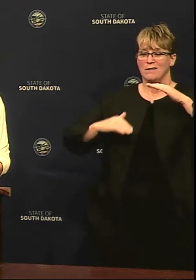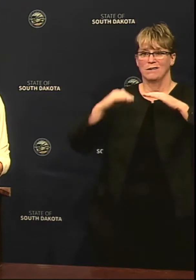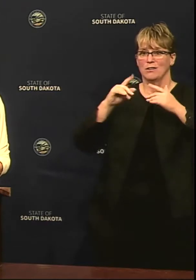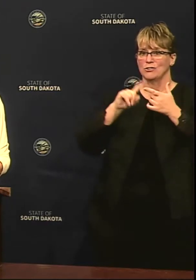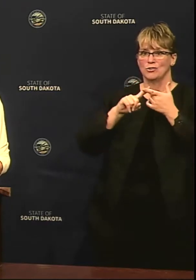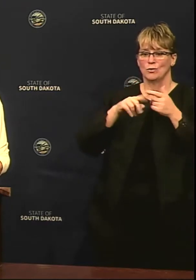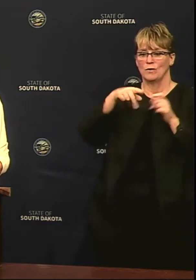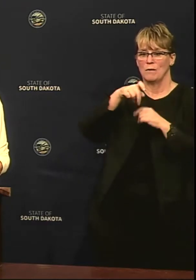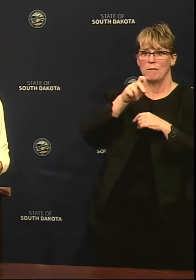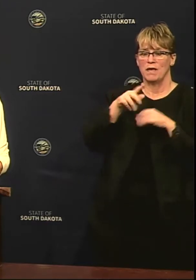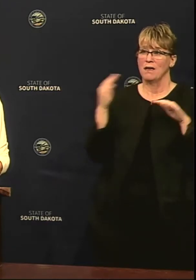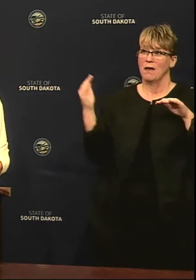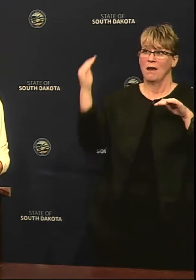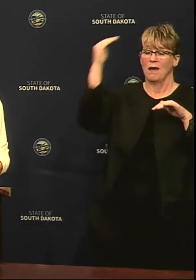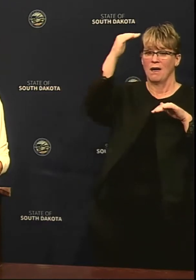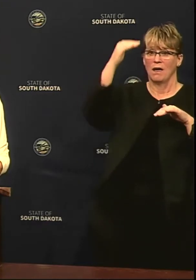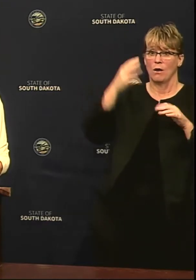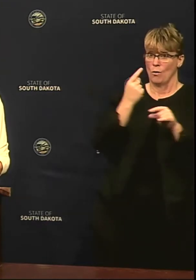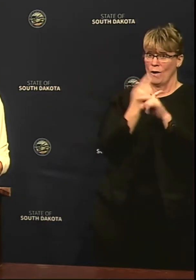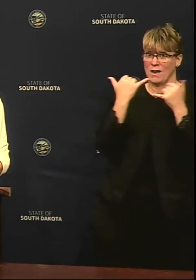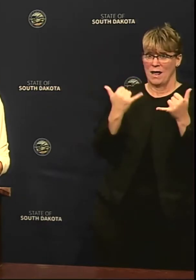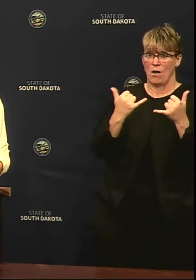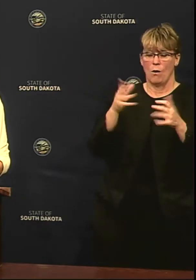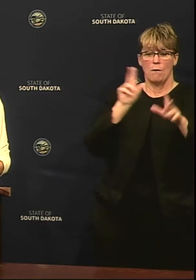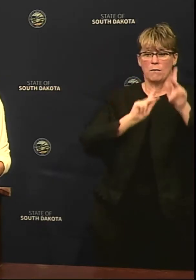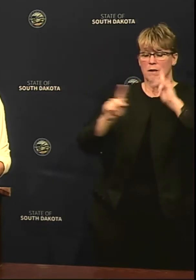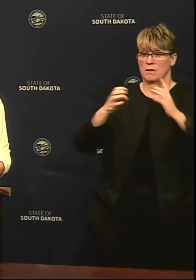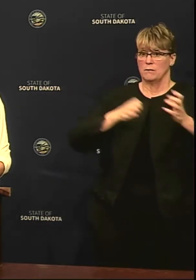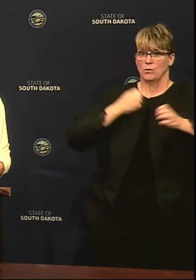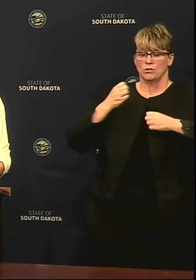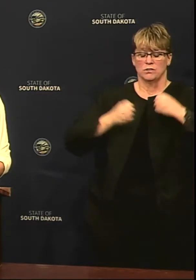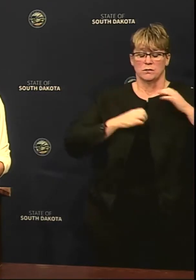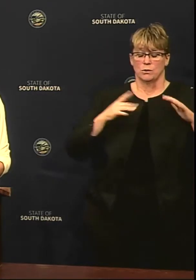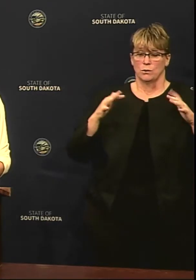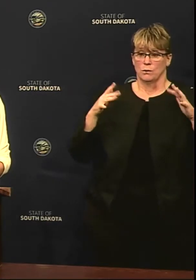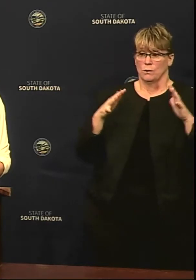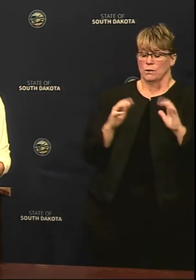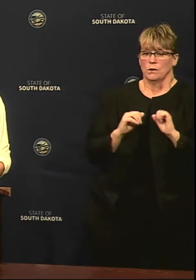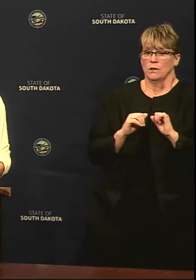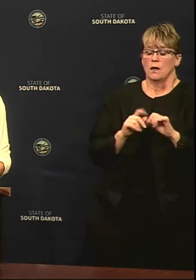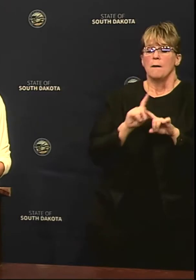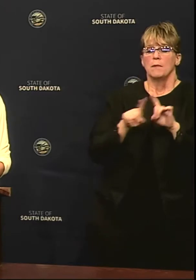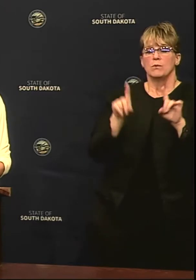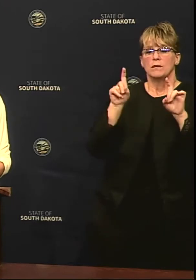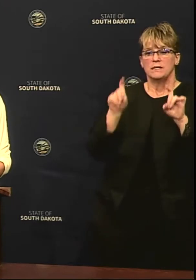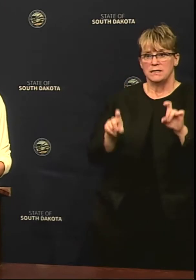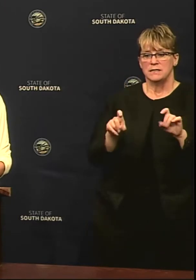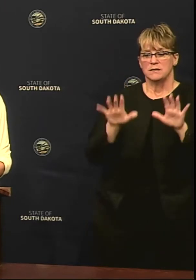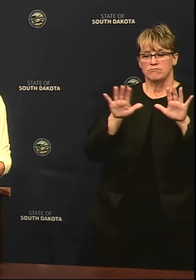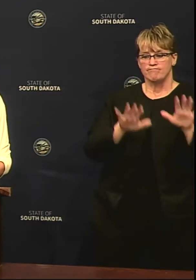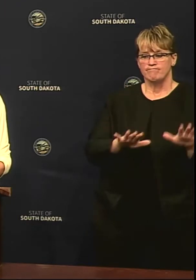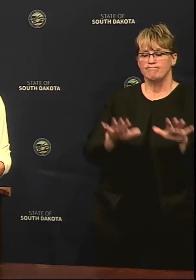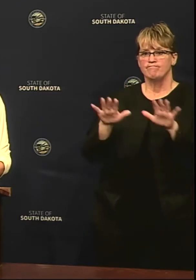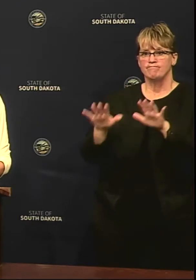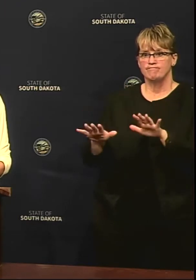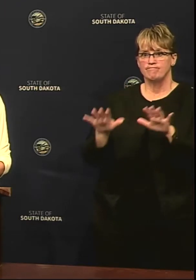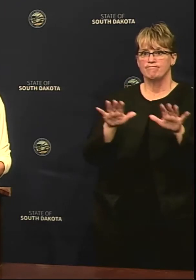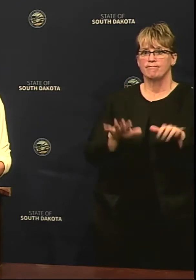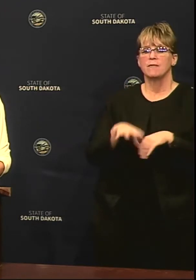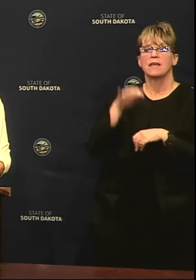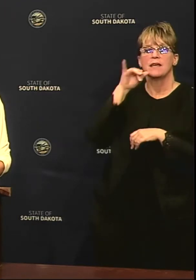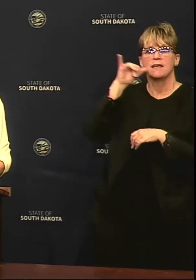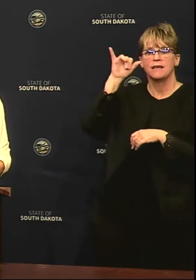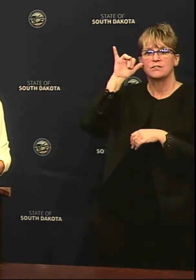rate. Emotions are running really high right now, and I understand that, but we need to remain calm. Just yesterday,